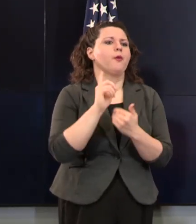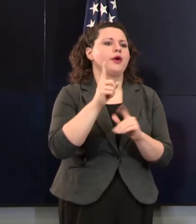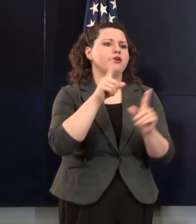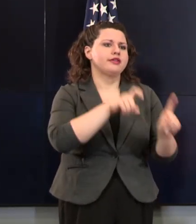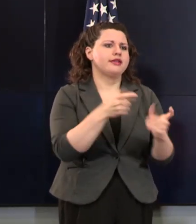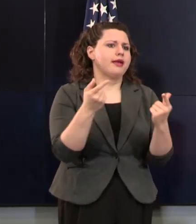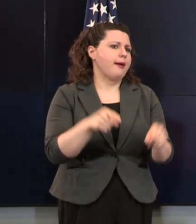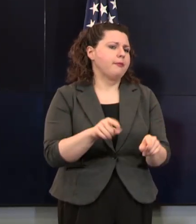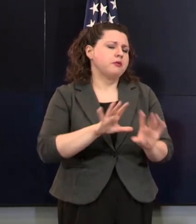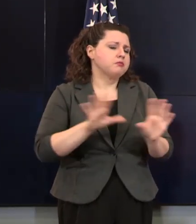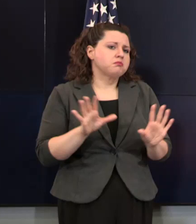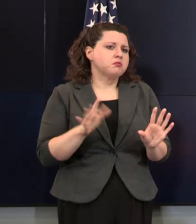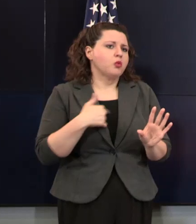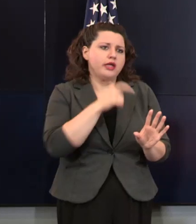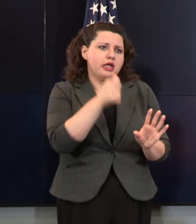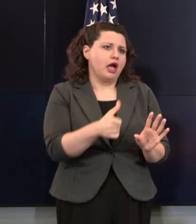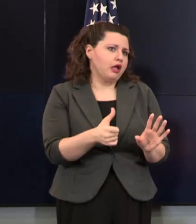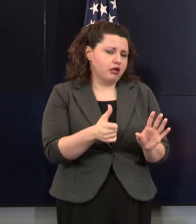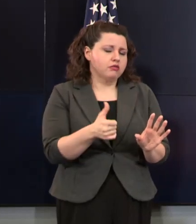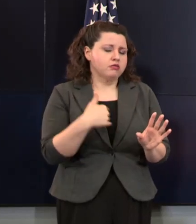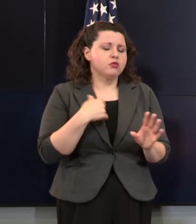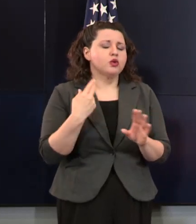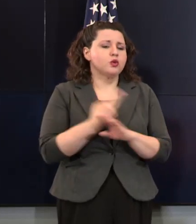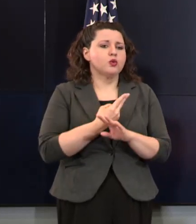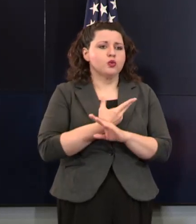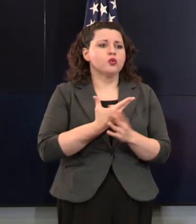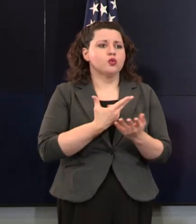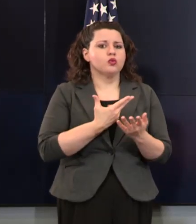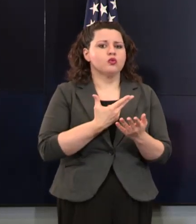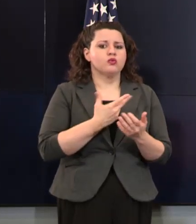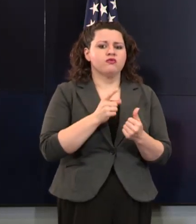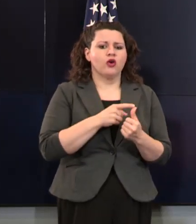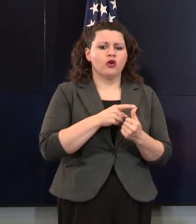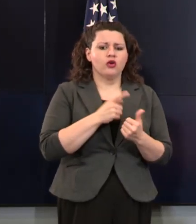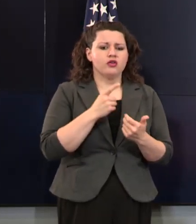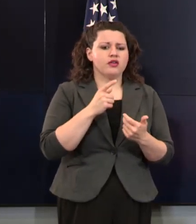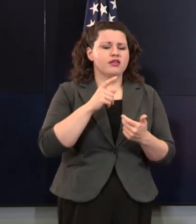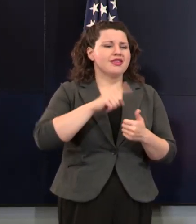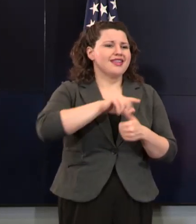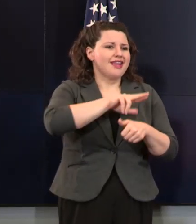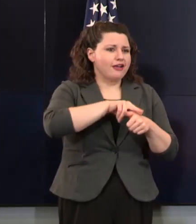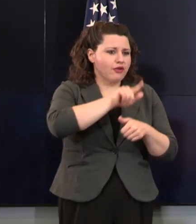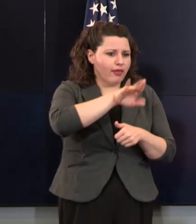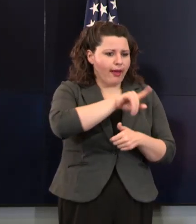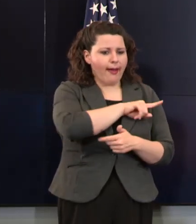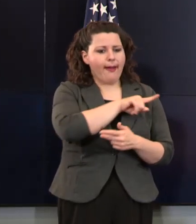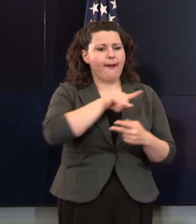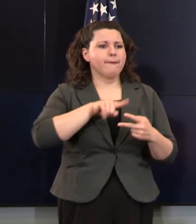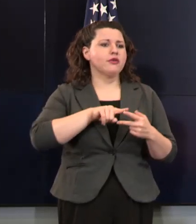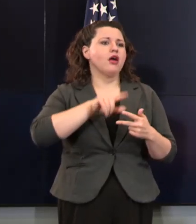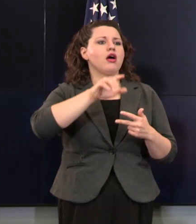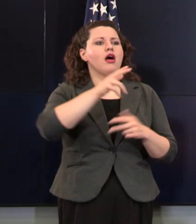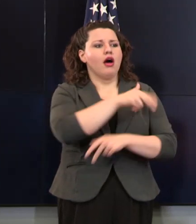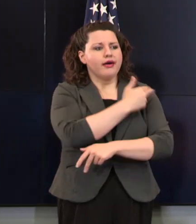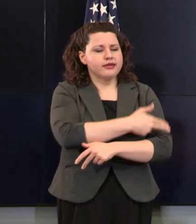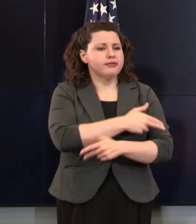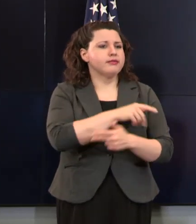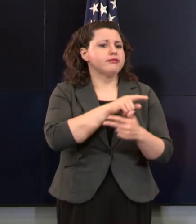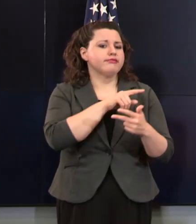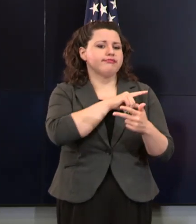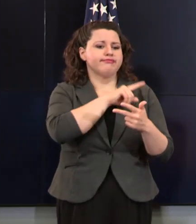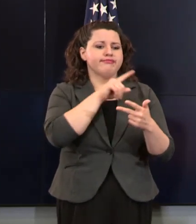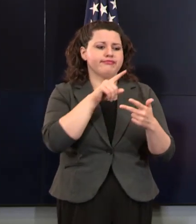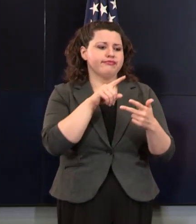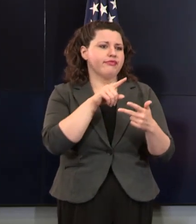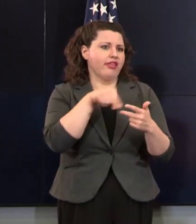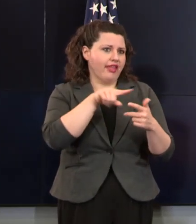testing opportunities. I mean, we've been using first it was the national labs, and then we've had hospitals and that have come on